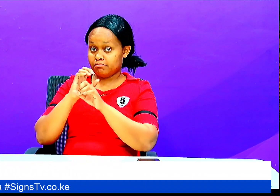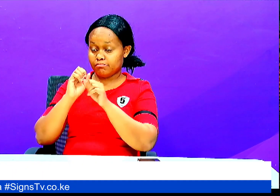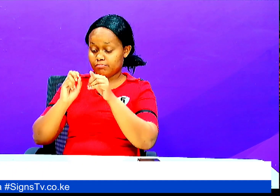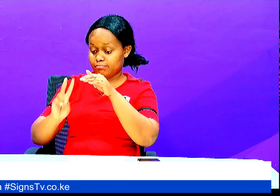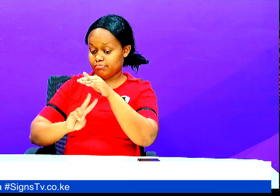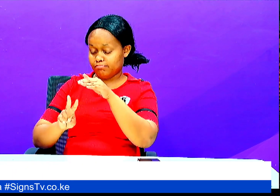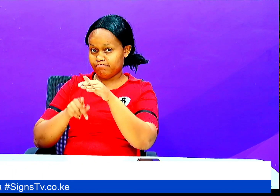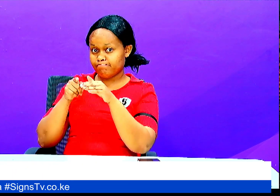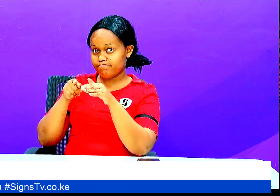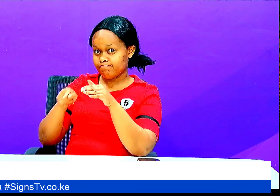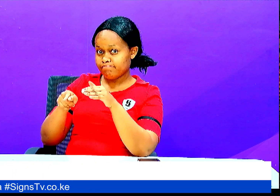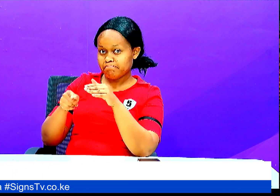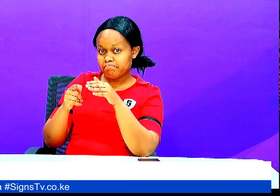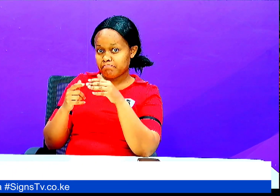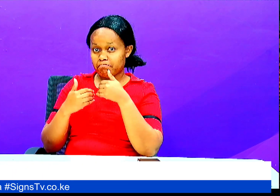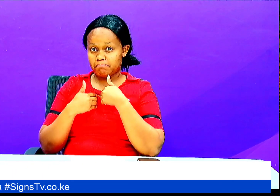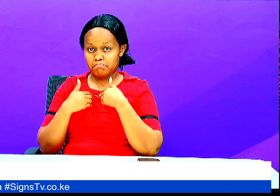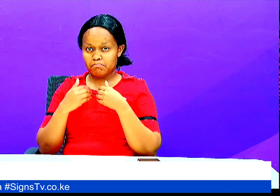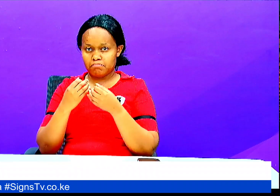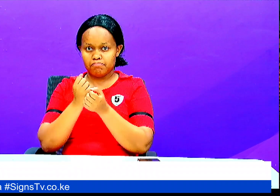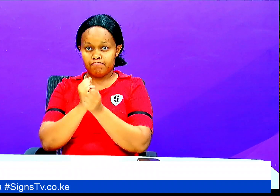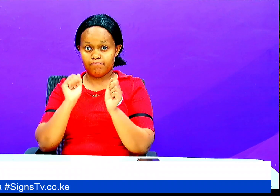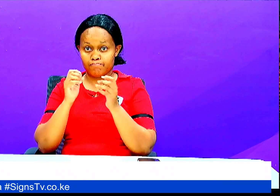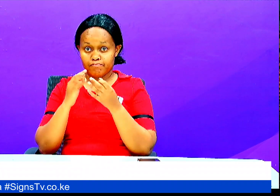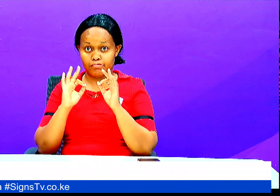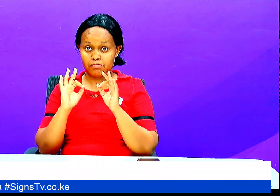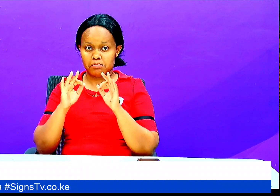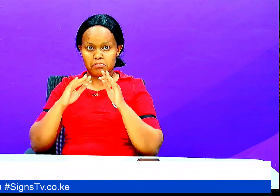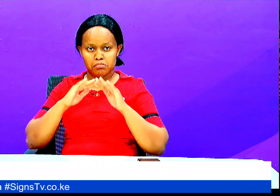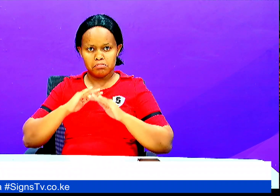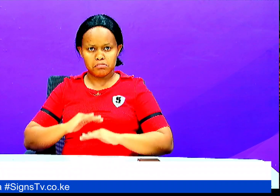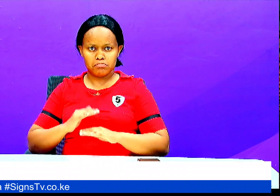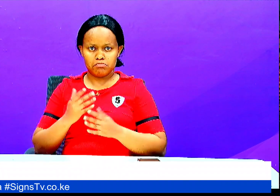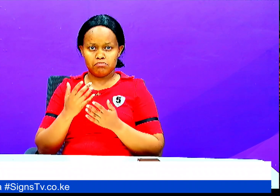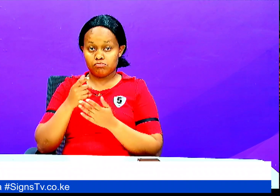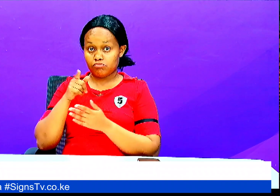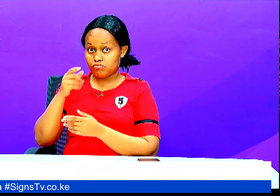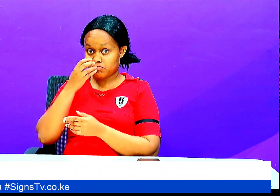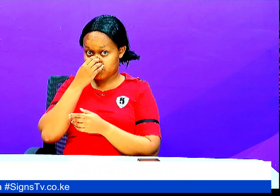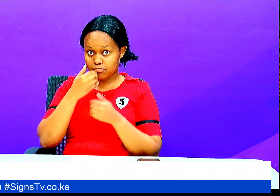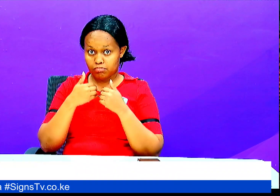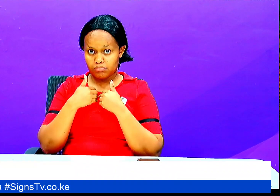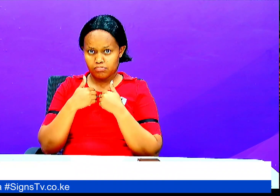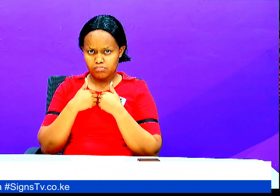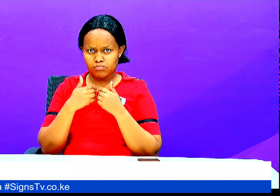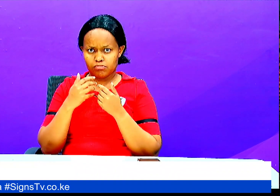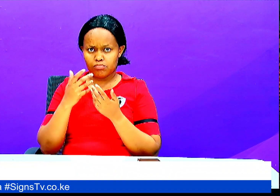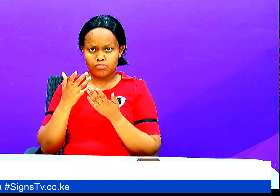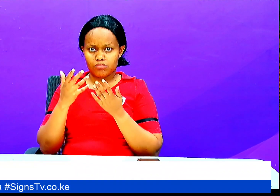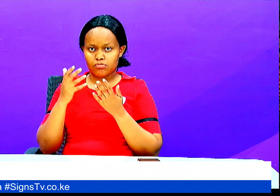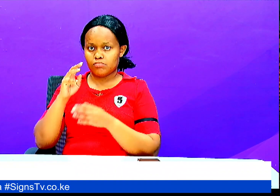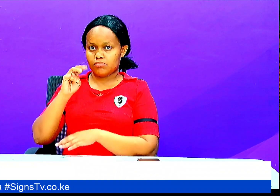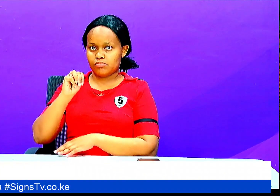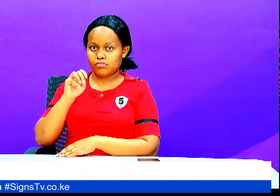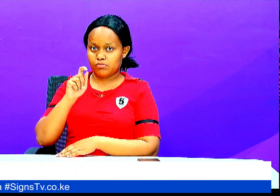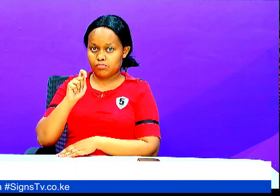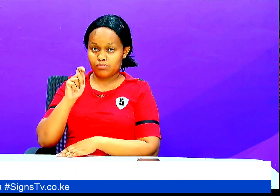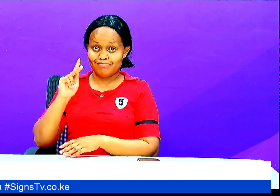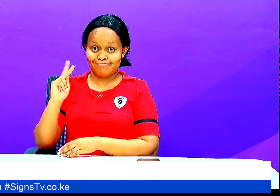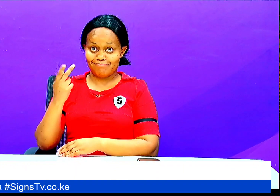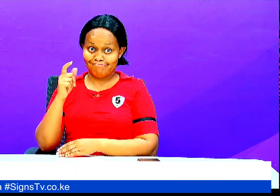country. Onto a fast news update, Deputy President Kithure Kindiki has dismissed claims that